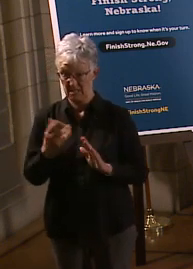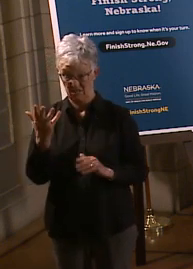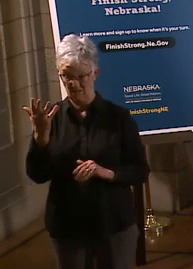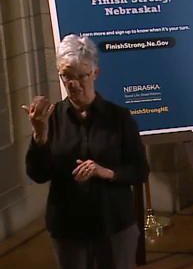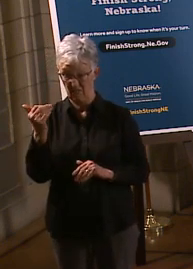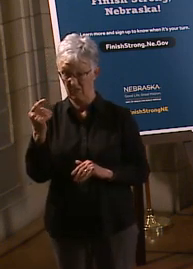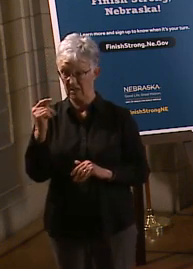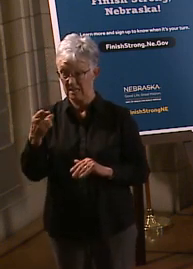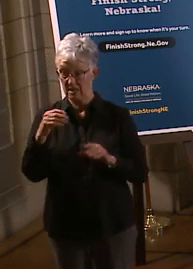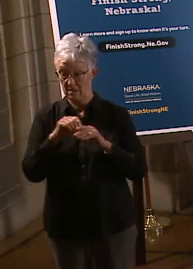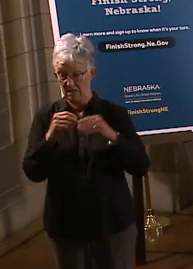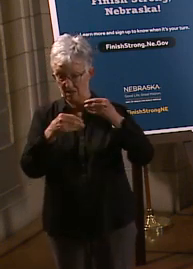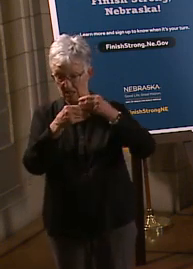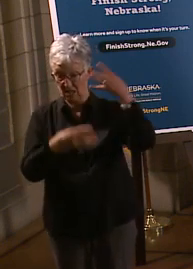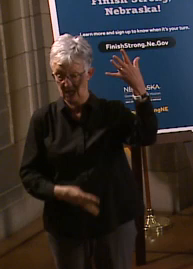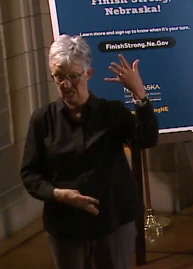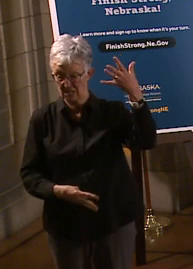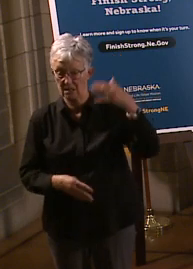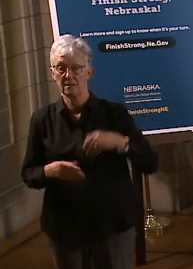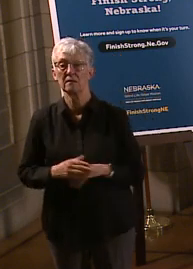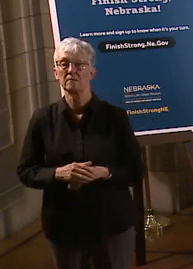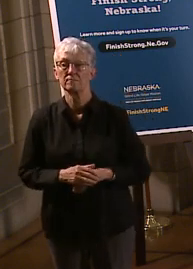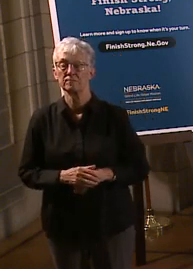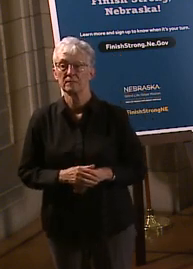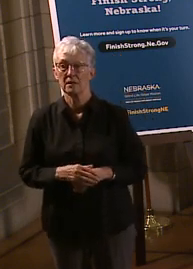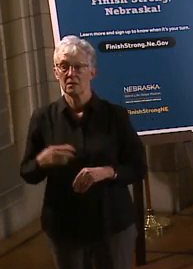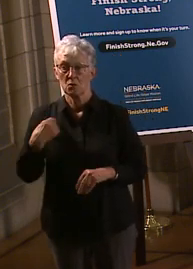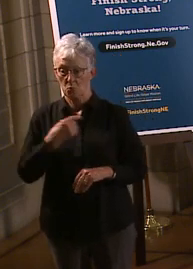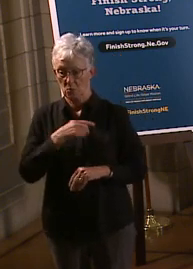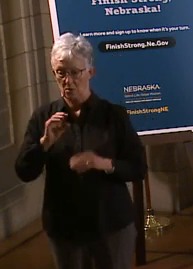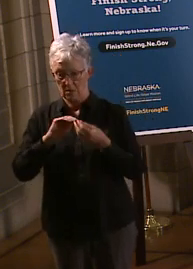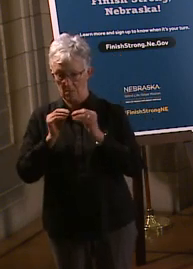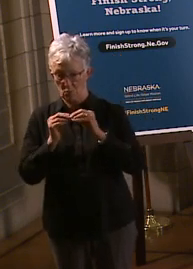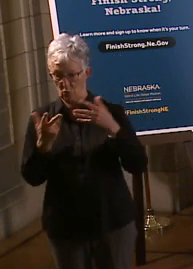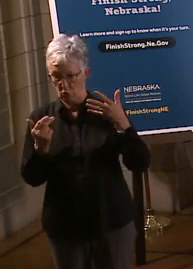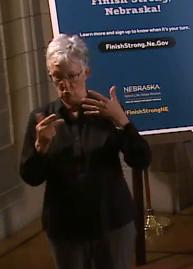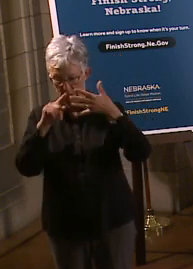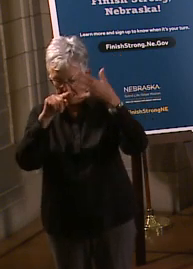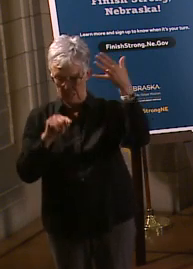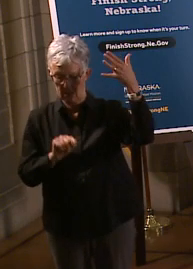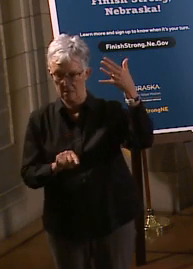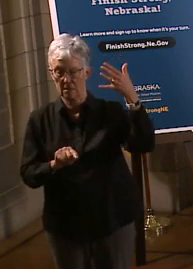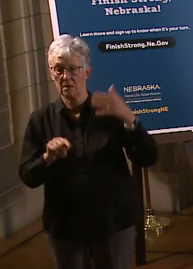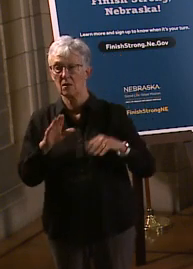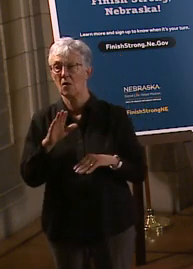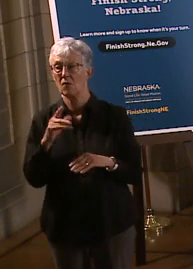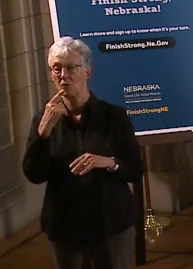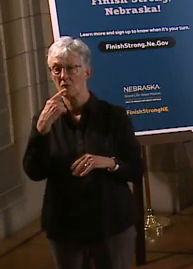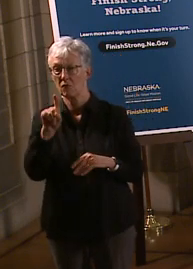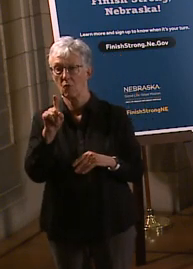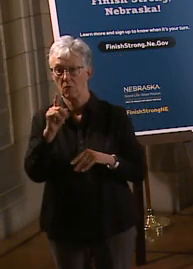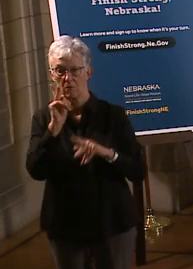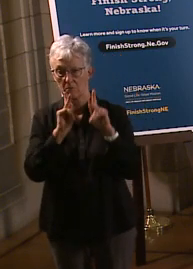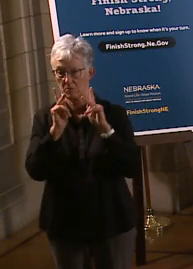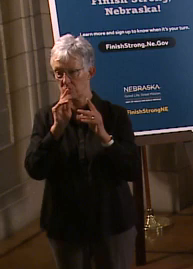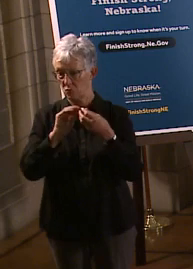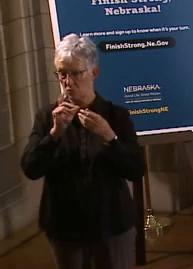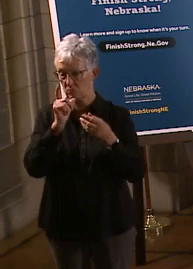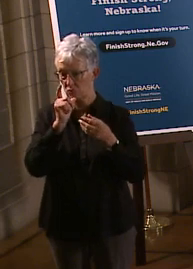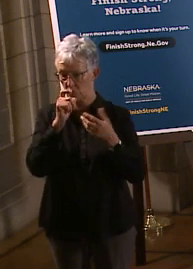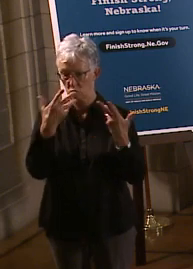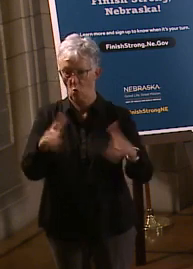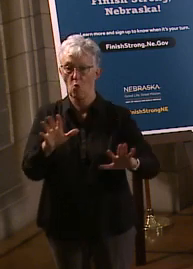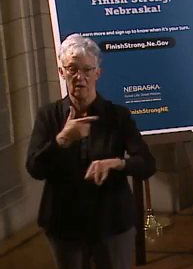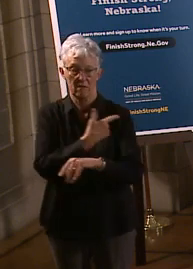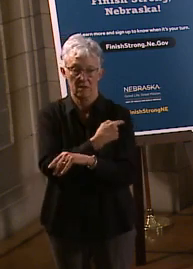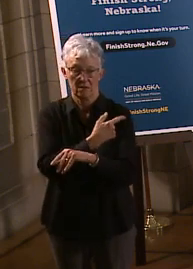York Times, with 1 dose at 20%. 13th in percent population vaccinated with 2 doses